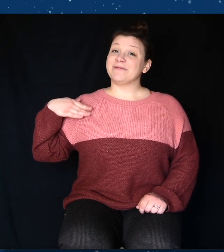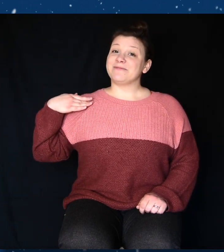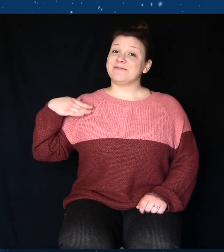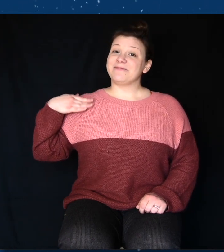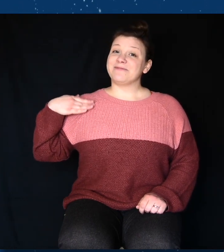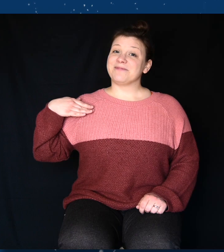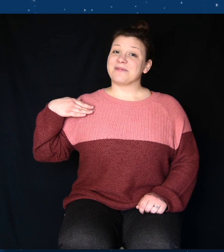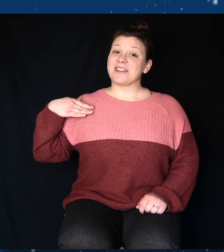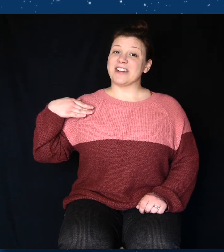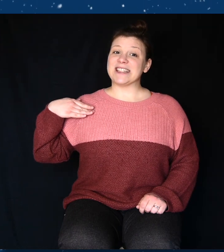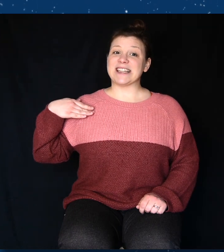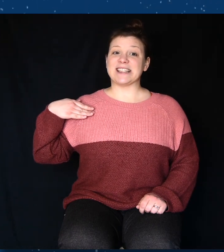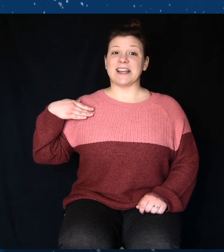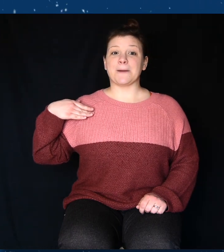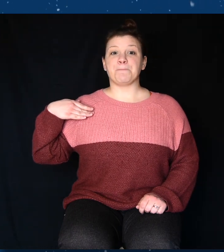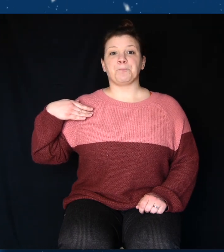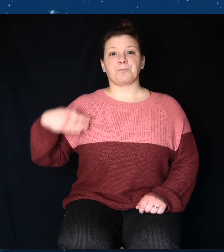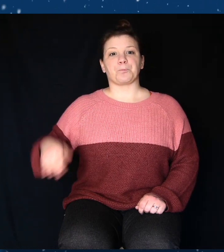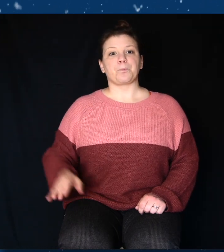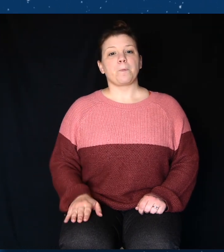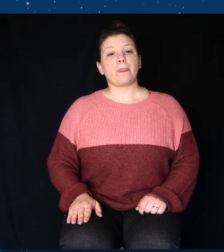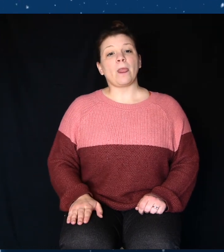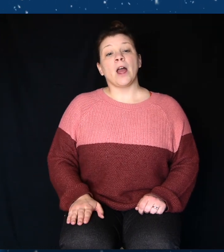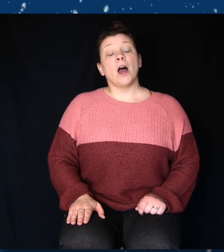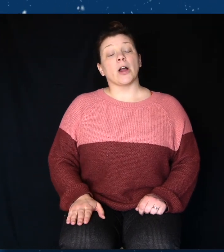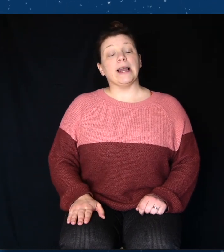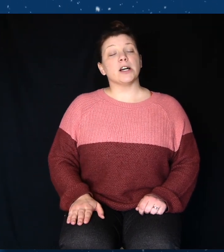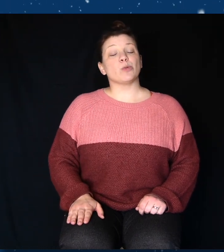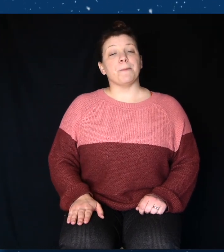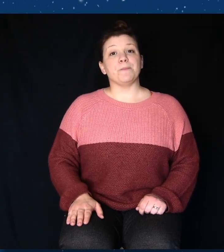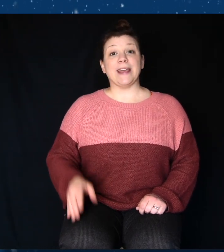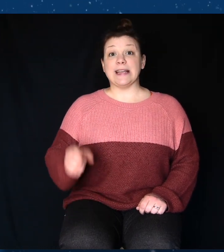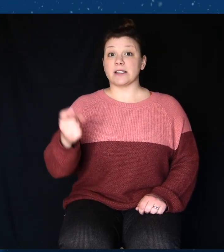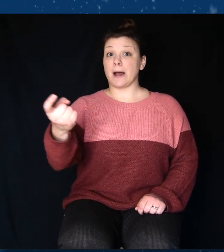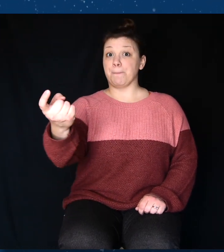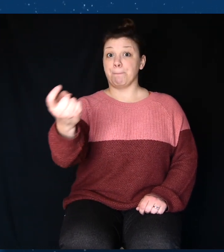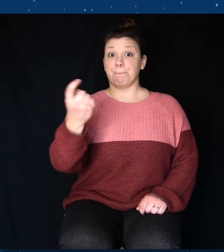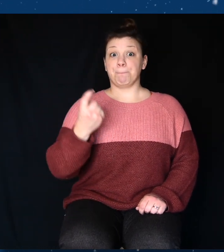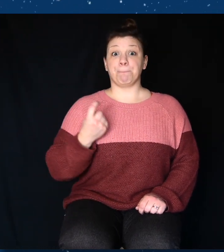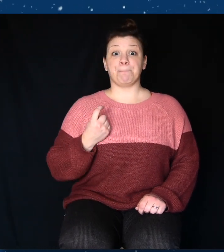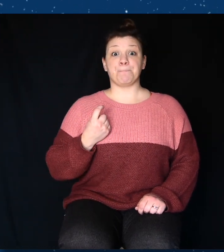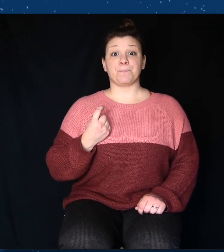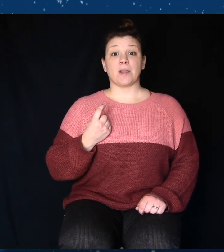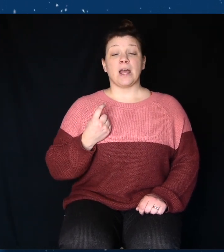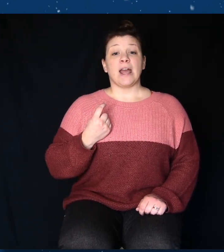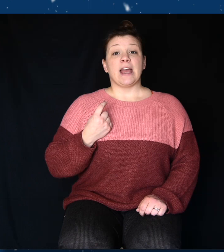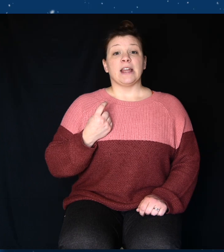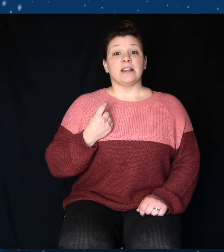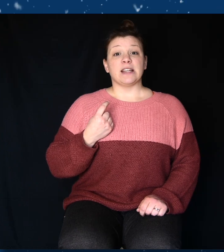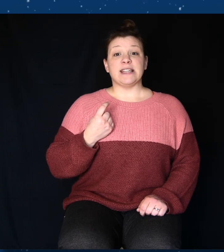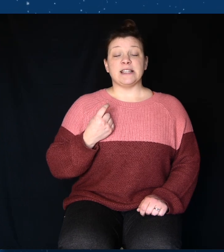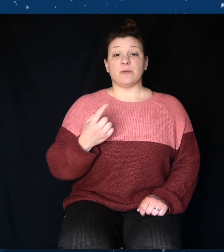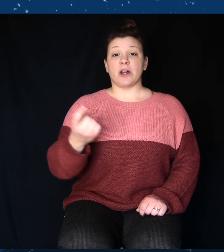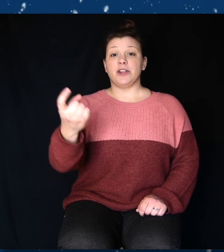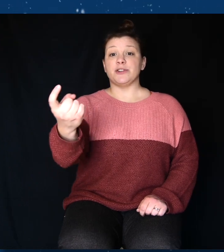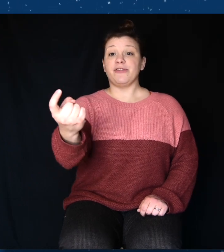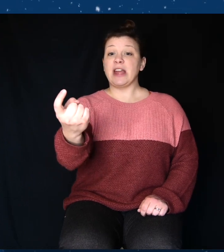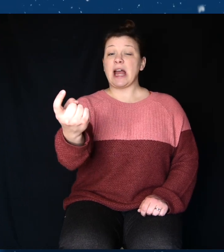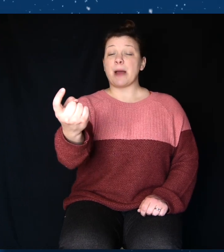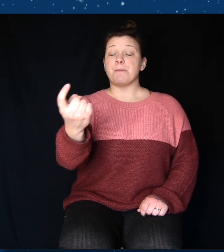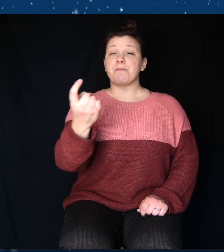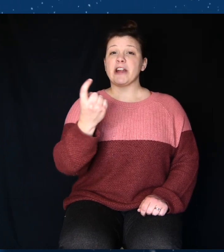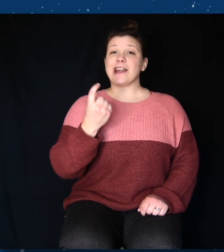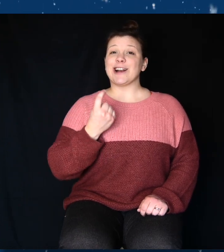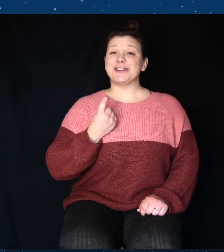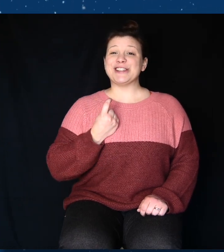Alive. Fantastic. Okay, last one is come. Nice easy one. Use your